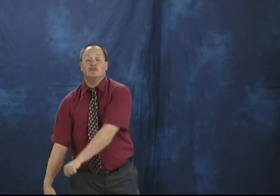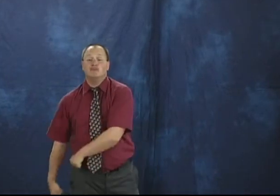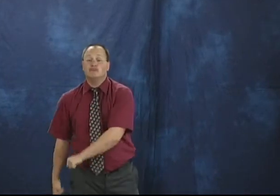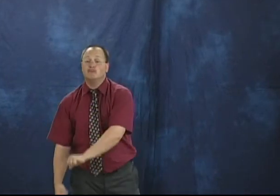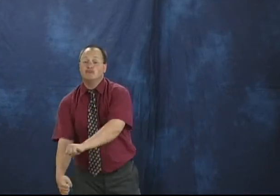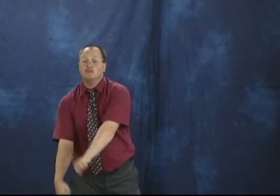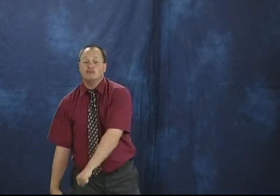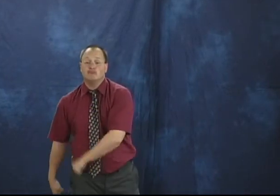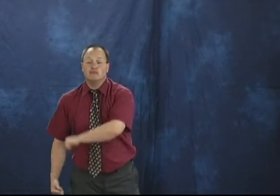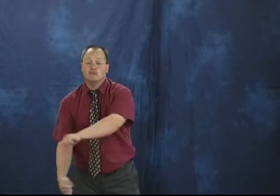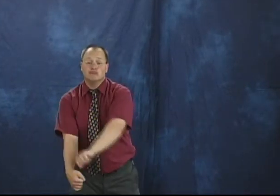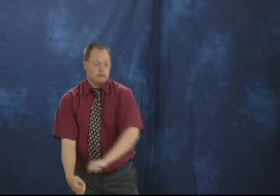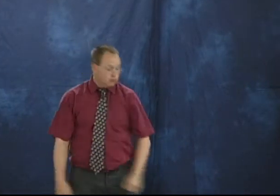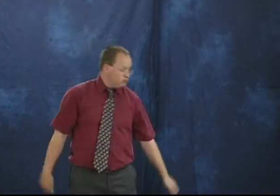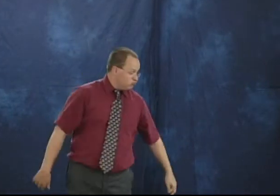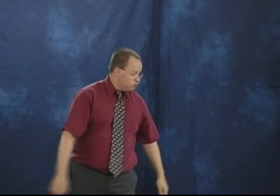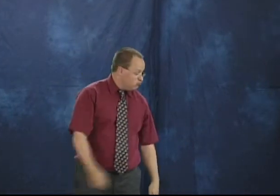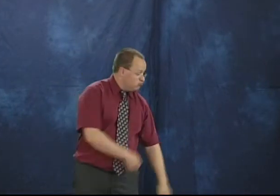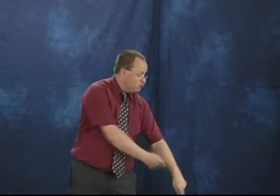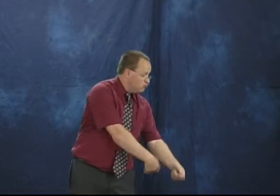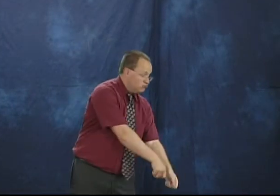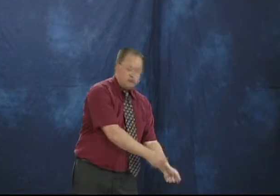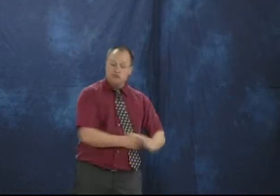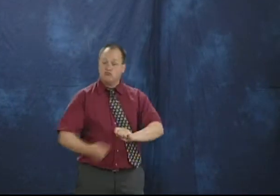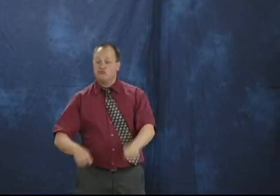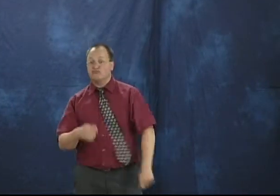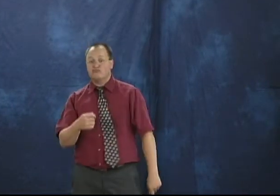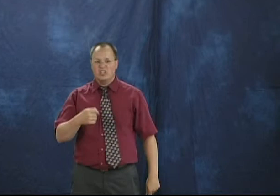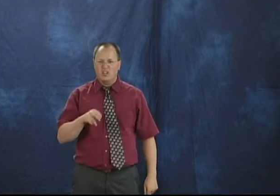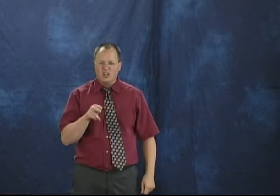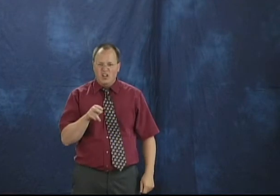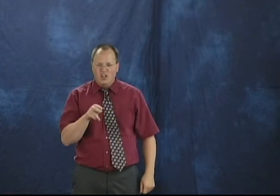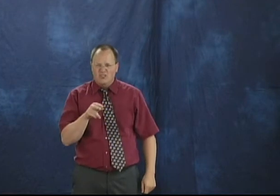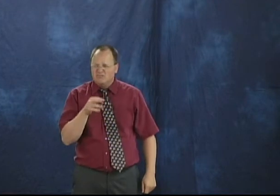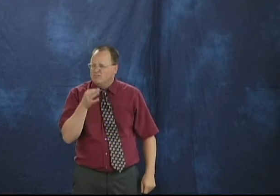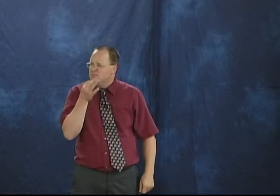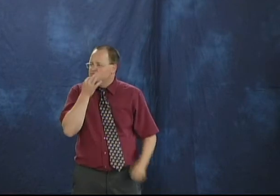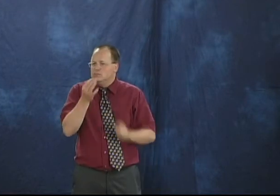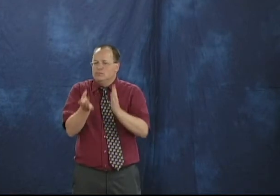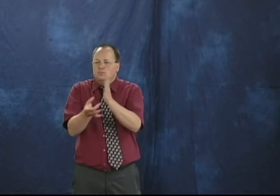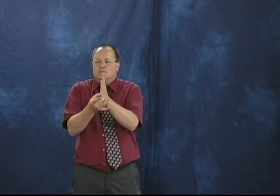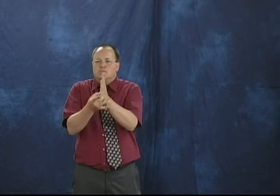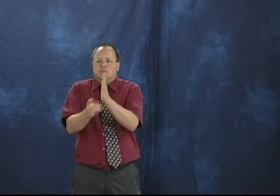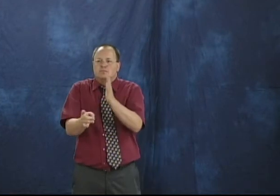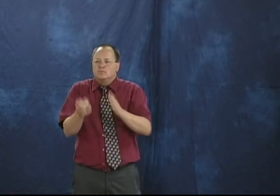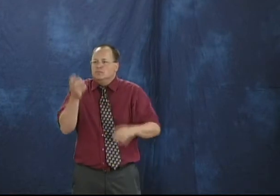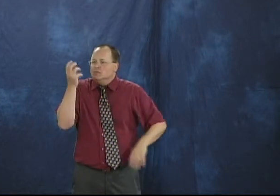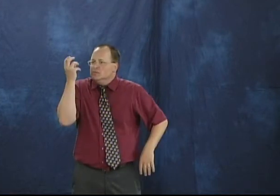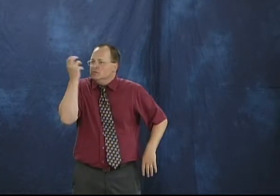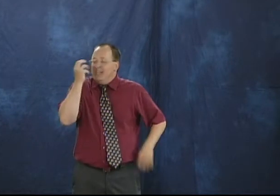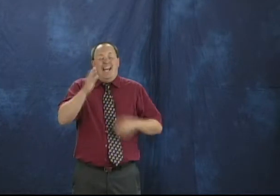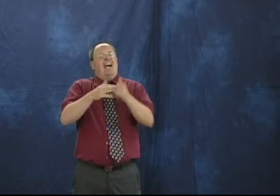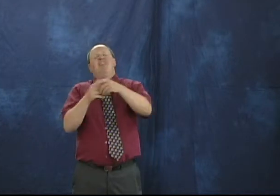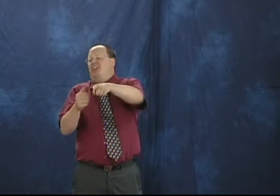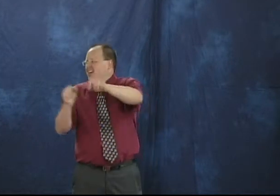their boats look like nothing, like some cheap little thing. And yet,